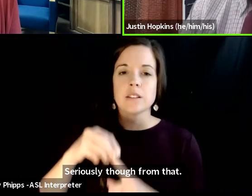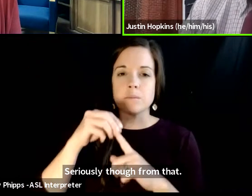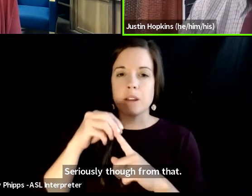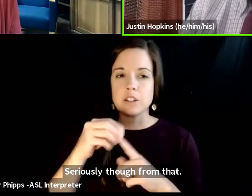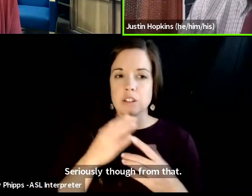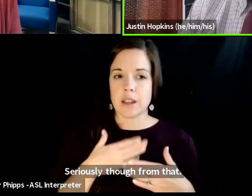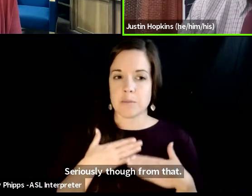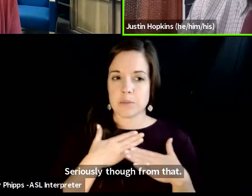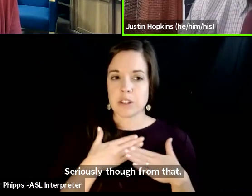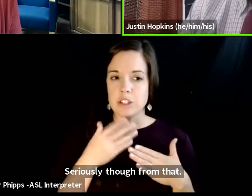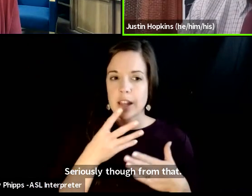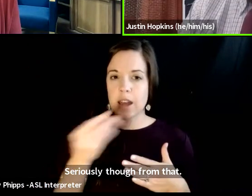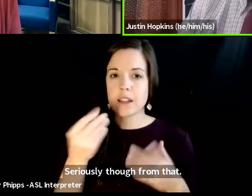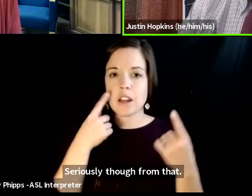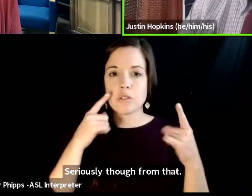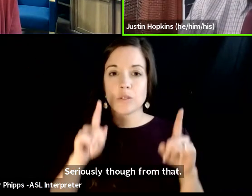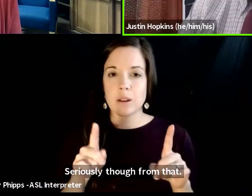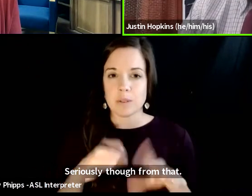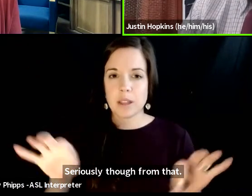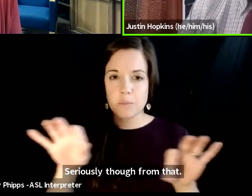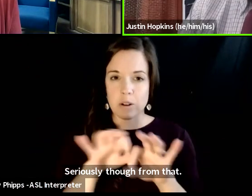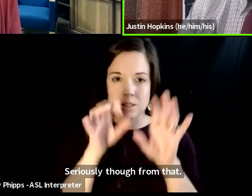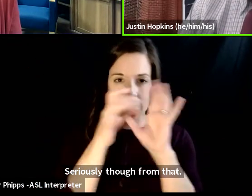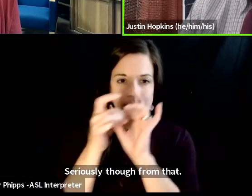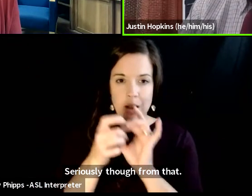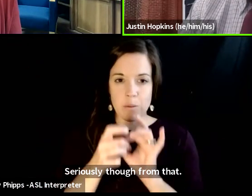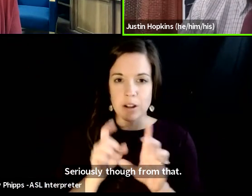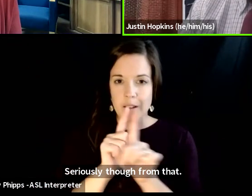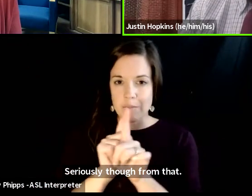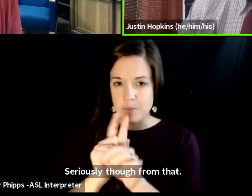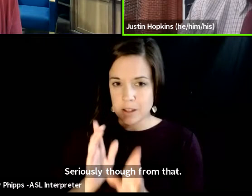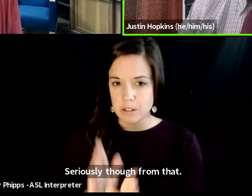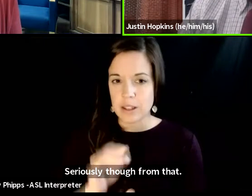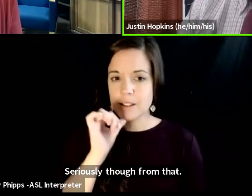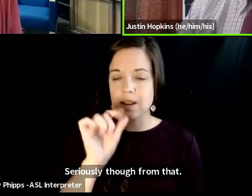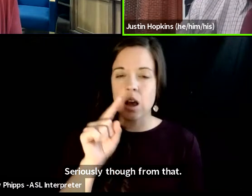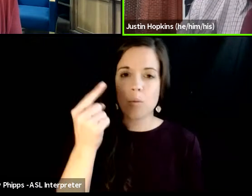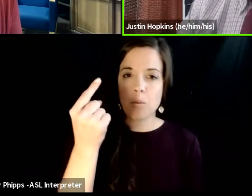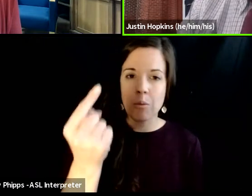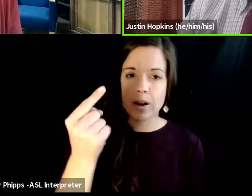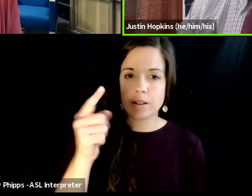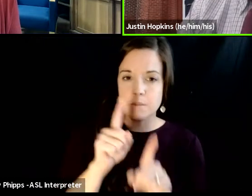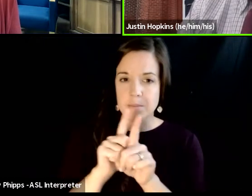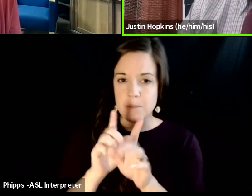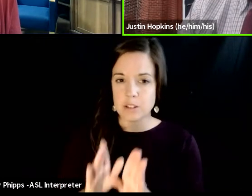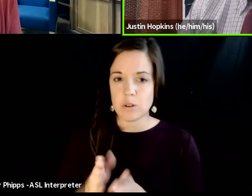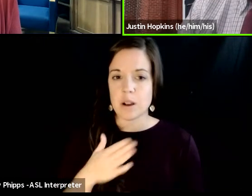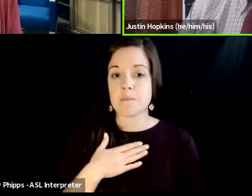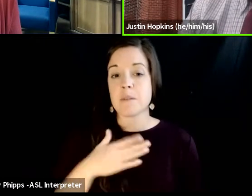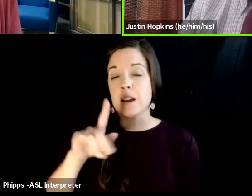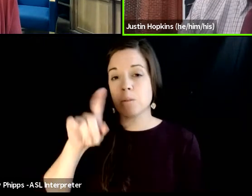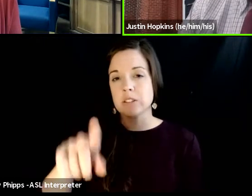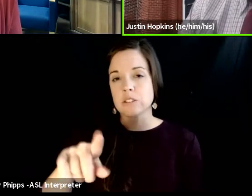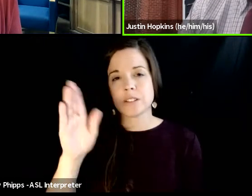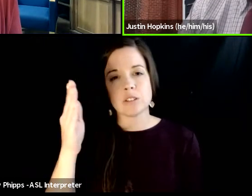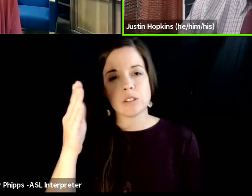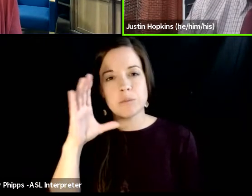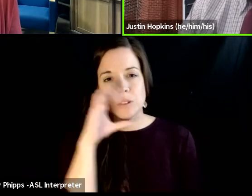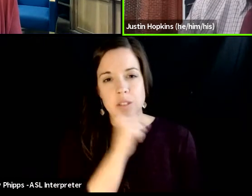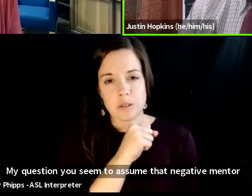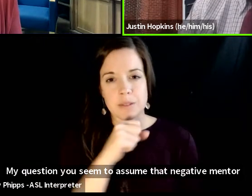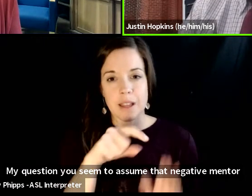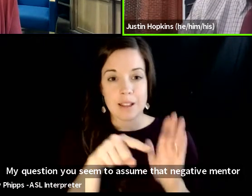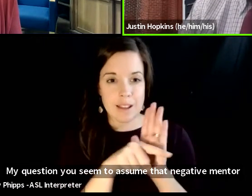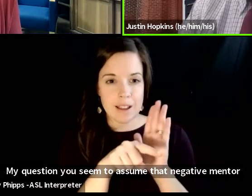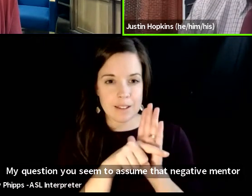with the importance of a network of mentors rather than a single mentor. My question, you seem to assume that negative